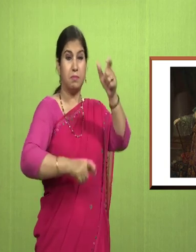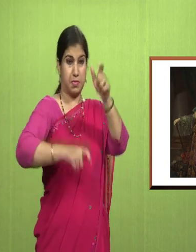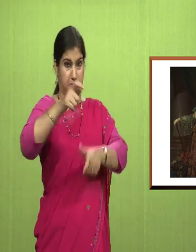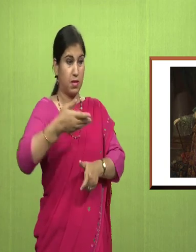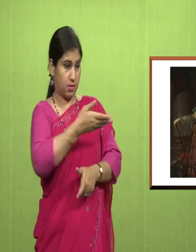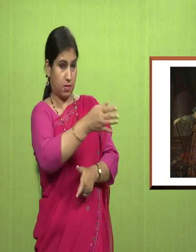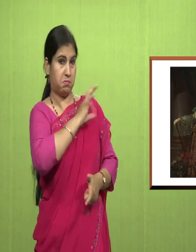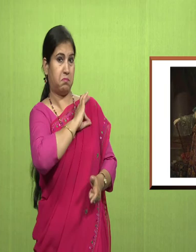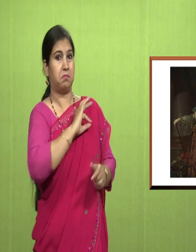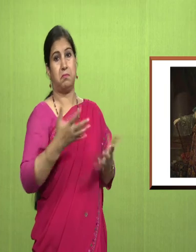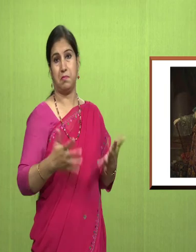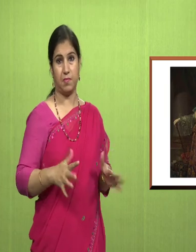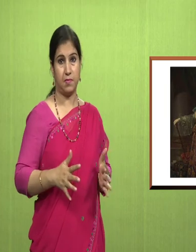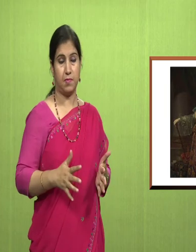people disliked him.